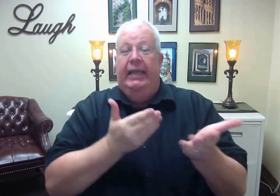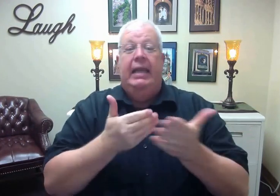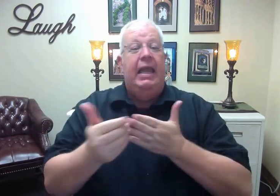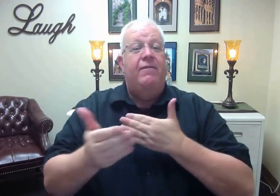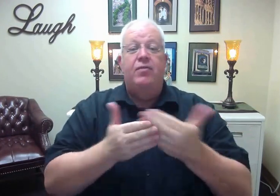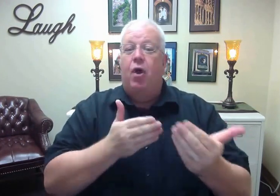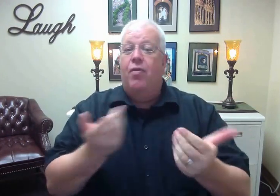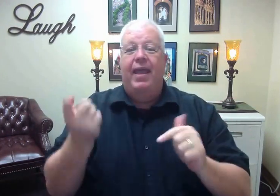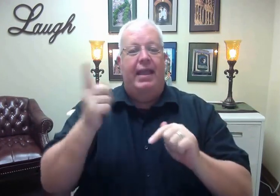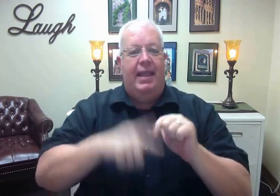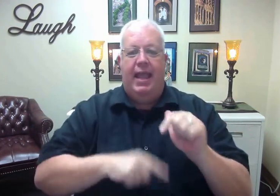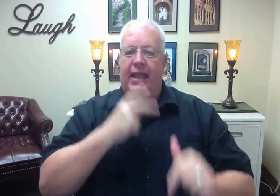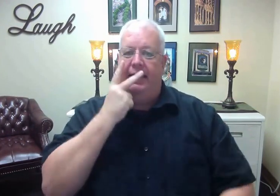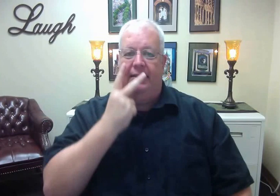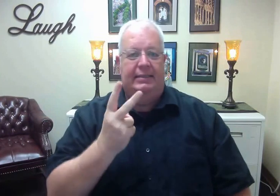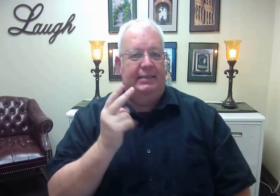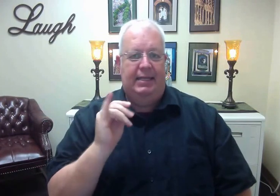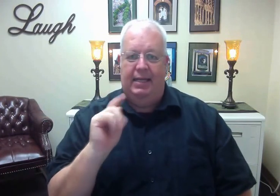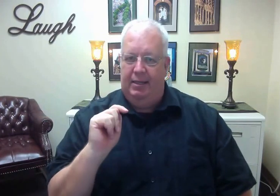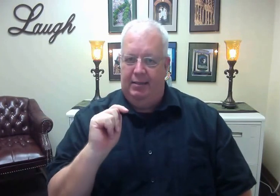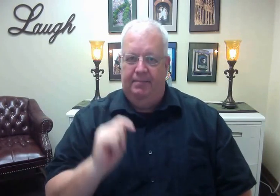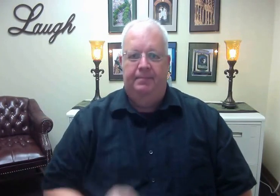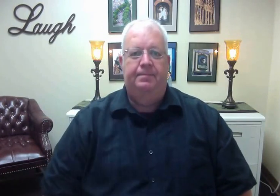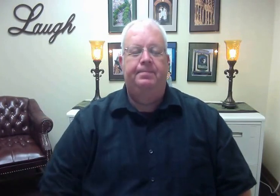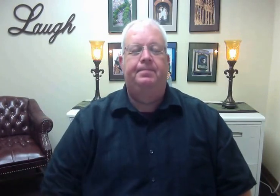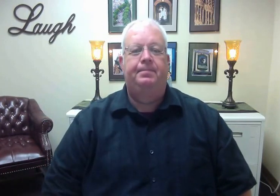exists, even though they can't see it.